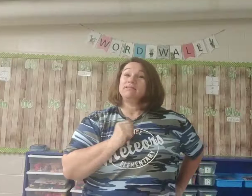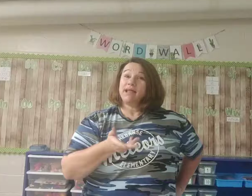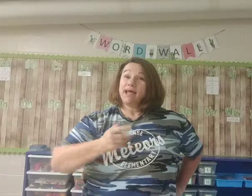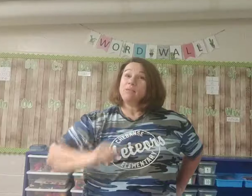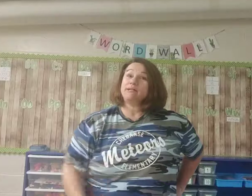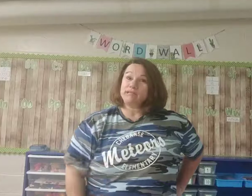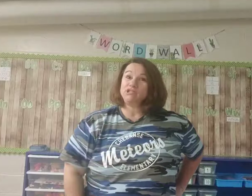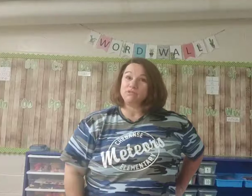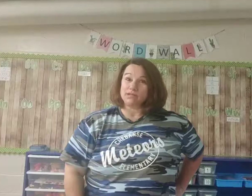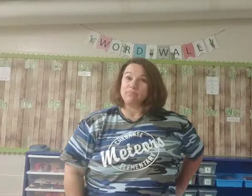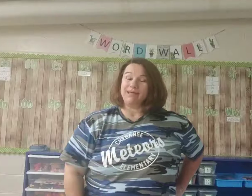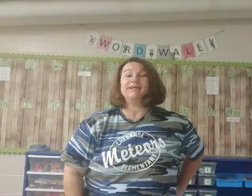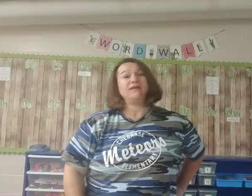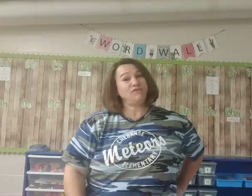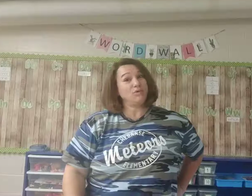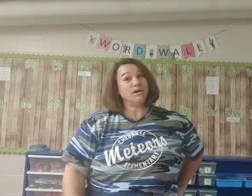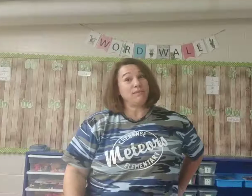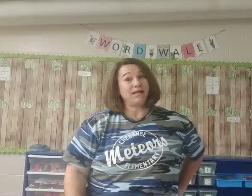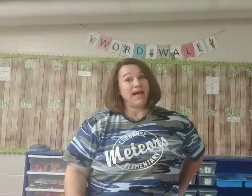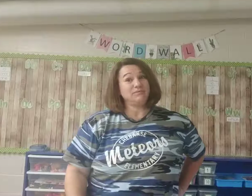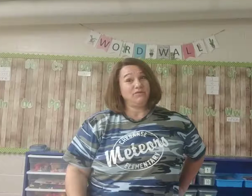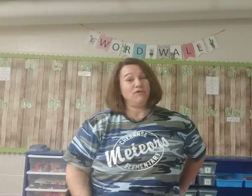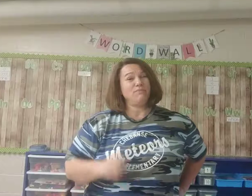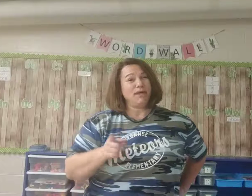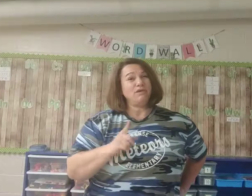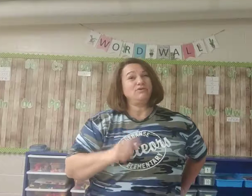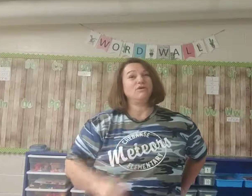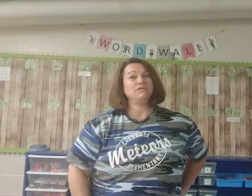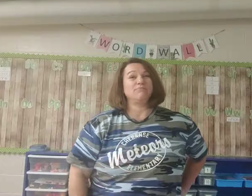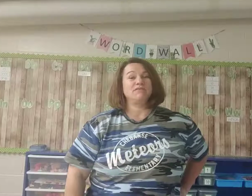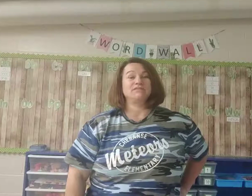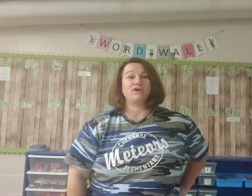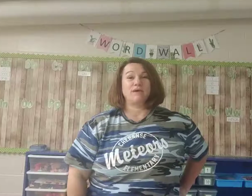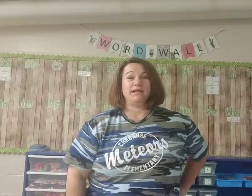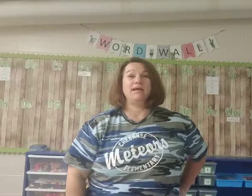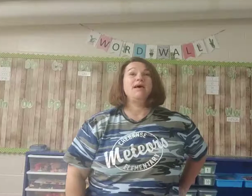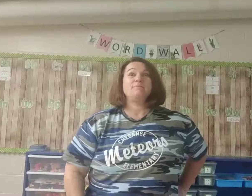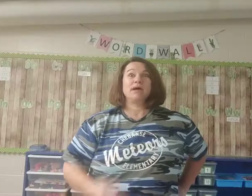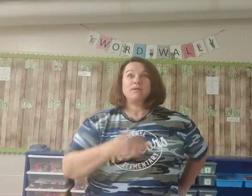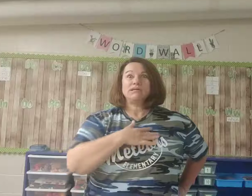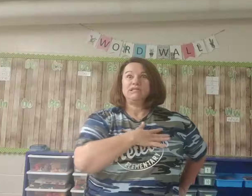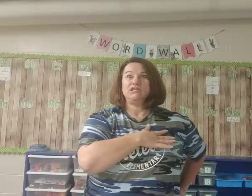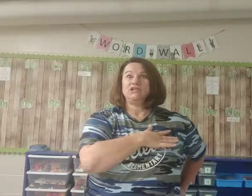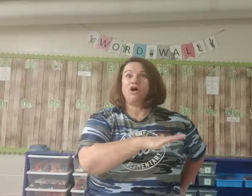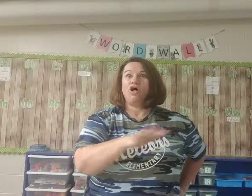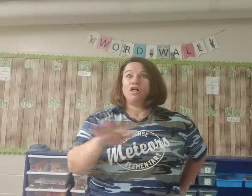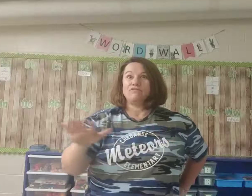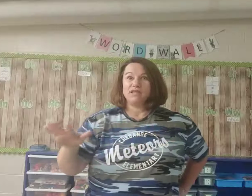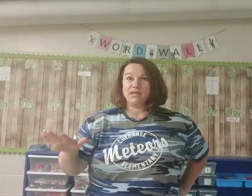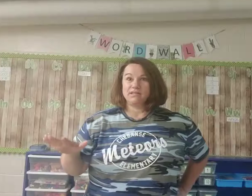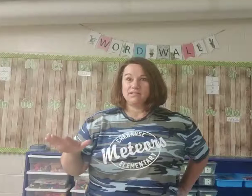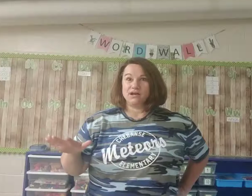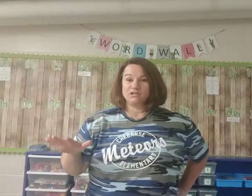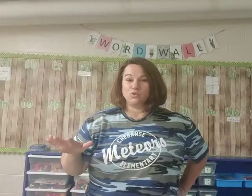Today I want to teach you something, and if you were in my class before, maybe you know some of this already, but I want to teach it to all of the kids in our